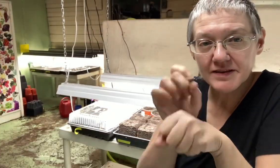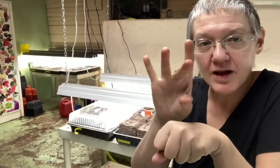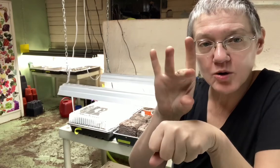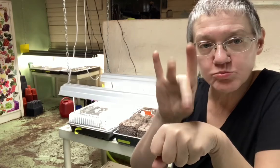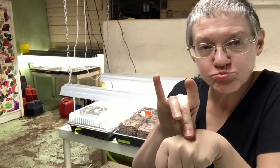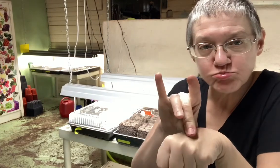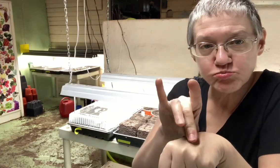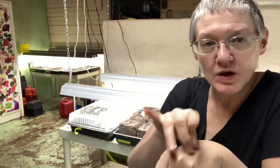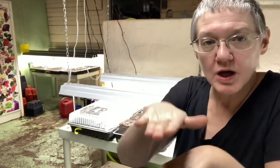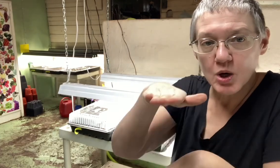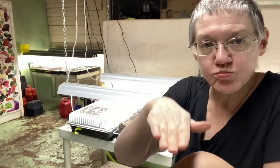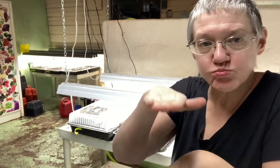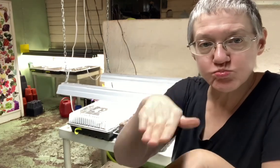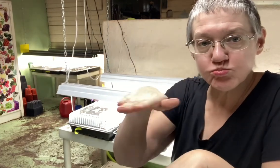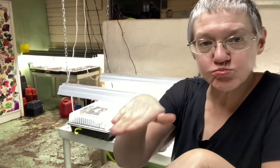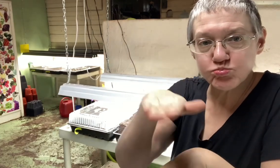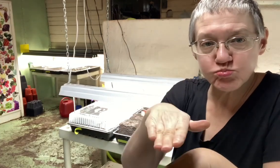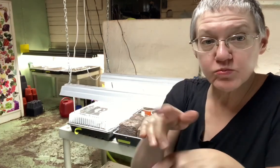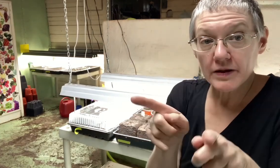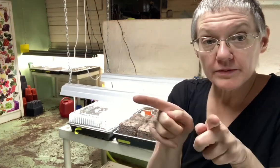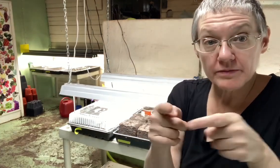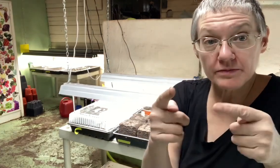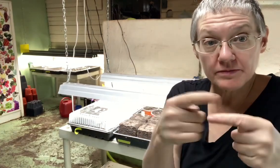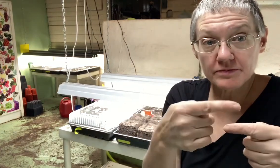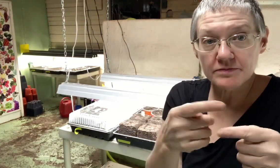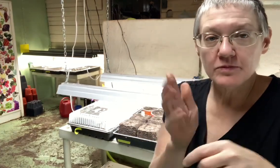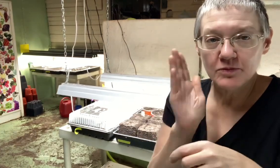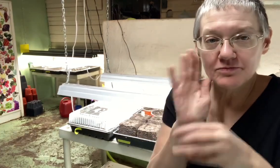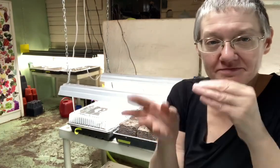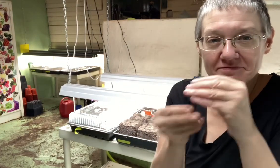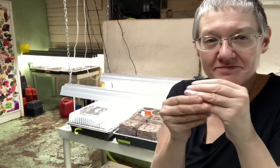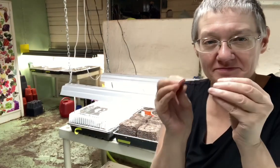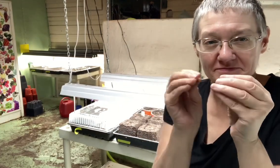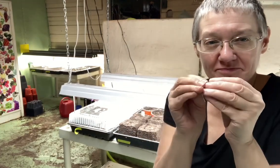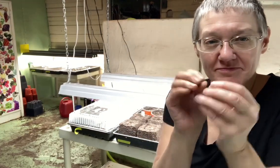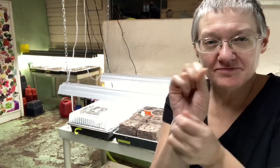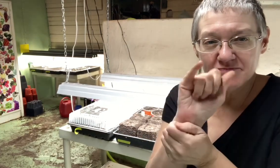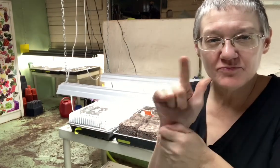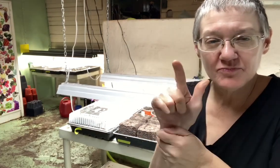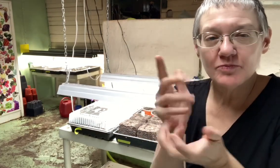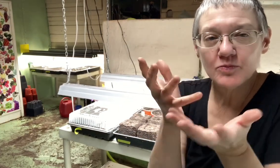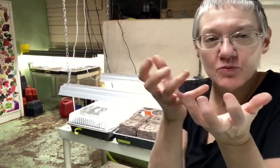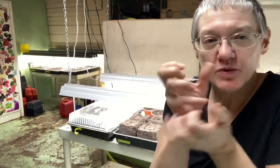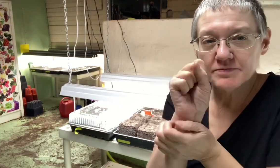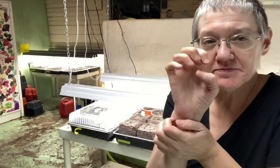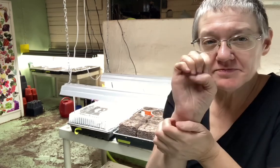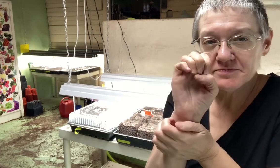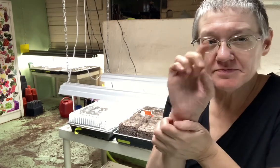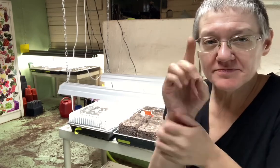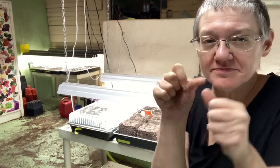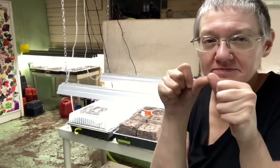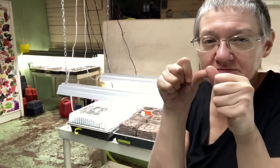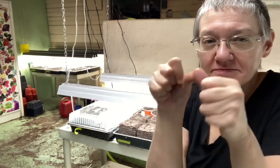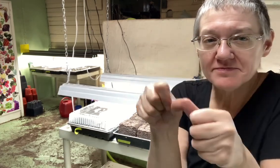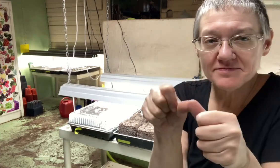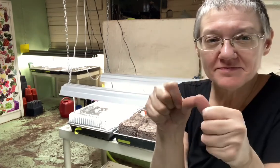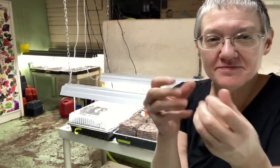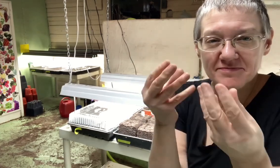Now we're going to make sure the soil makes contact with the seeds to hold in the moisture. And we'll put some more soil on top